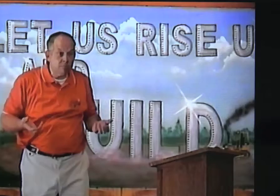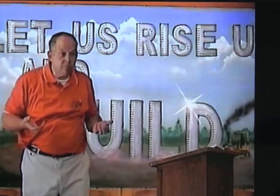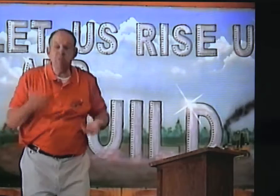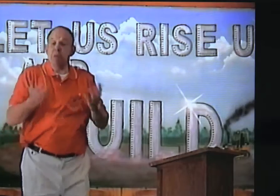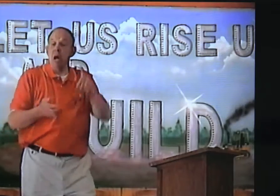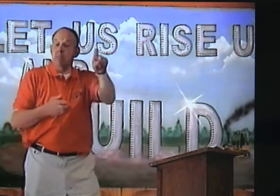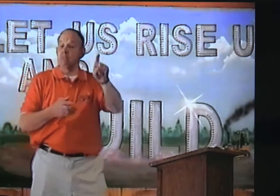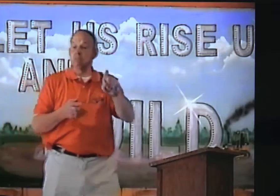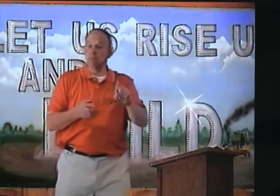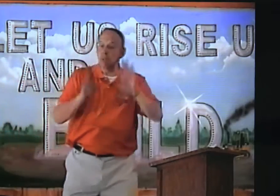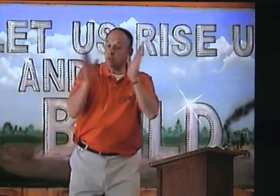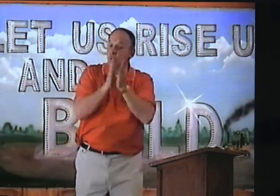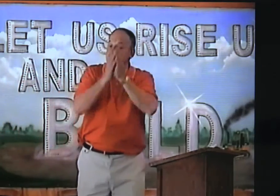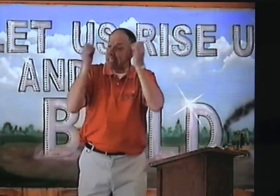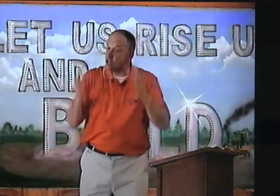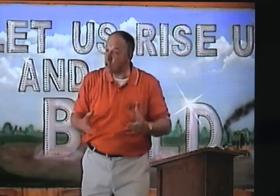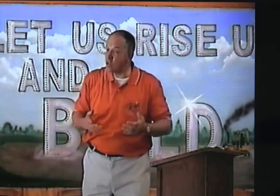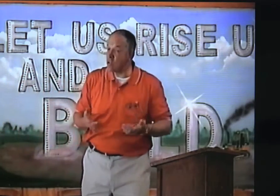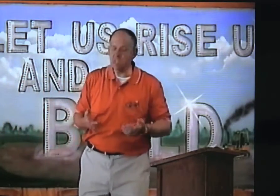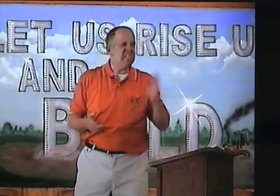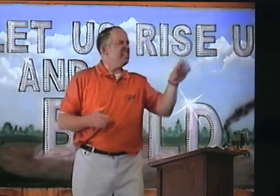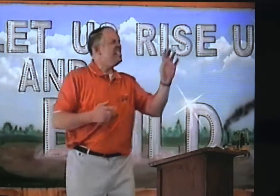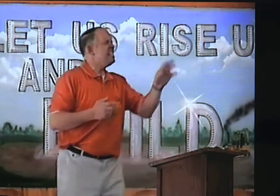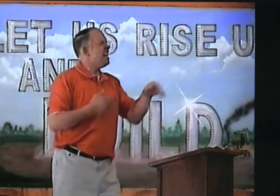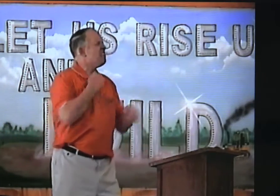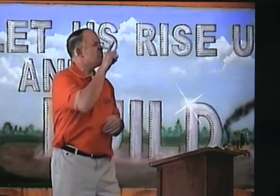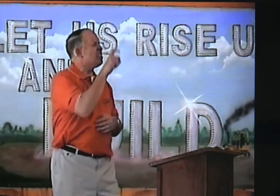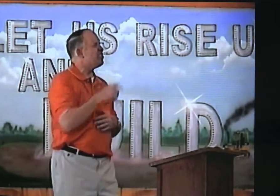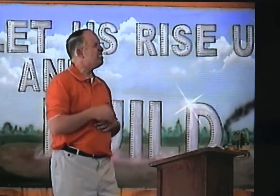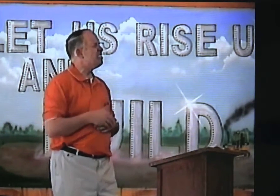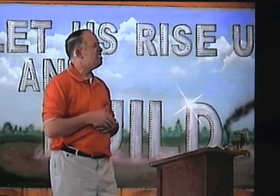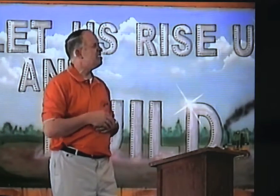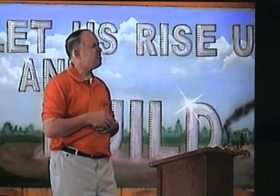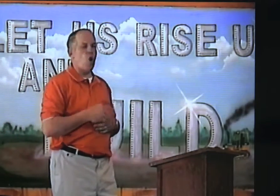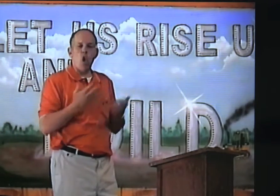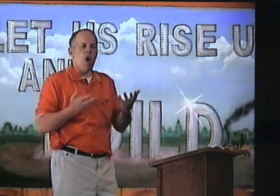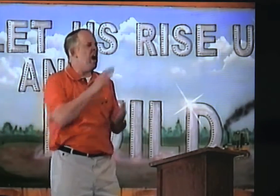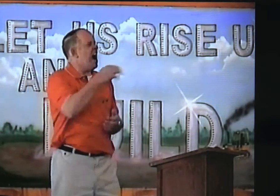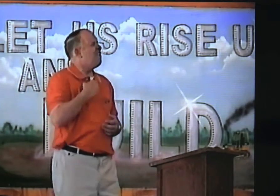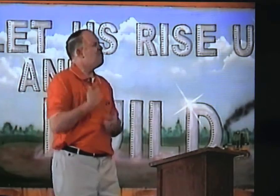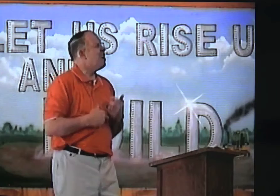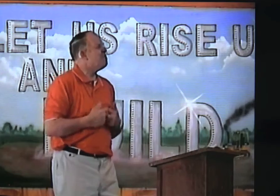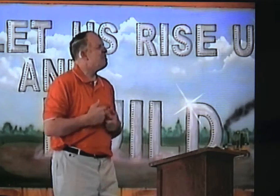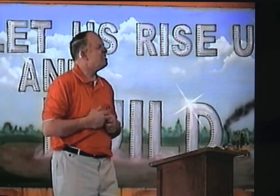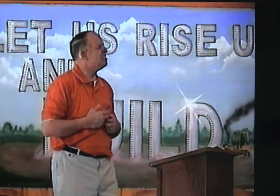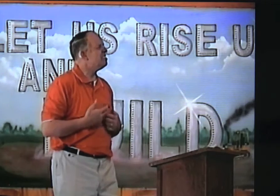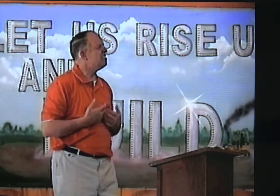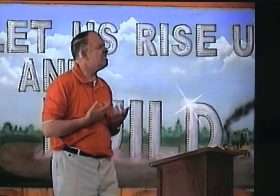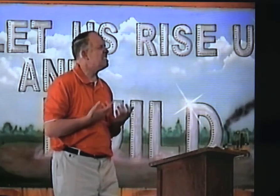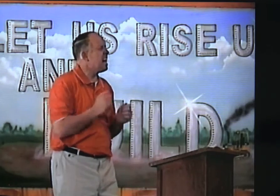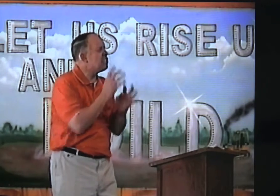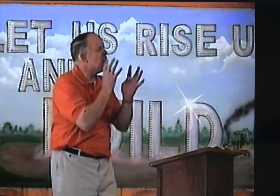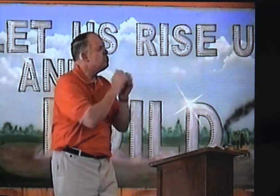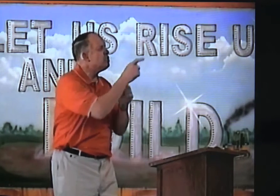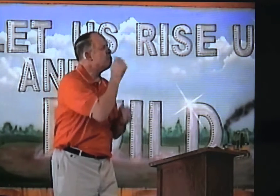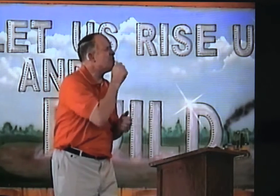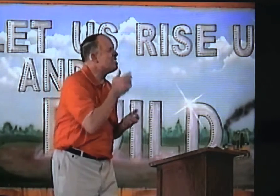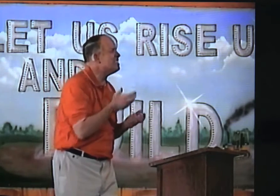captain. Or ask a school teacher. I had a question. I had a problem. Can I talk